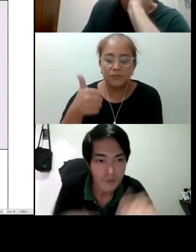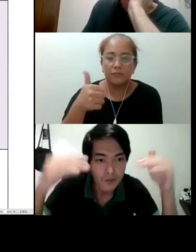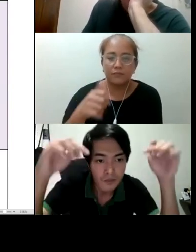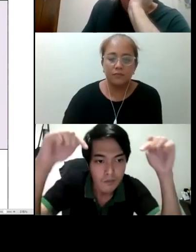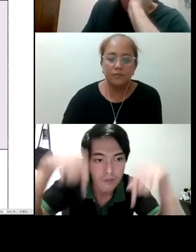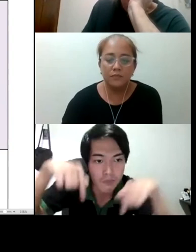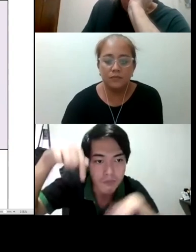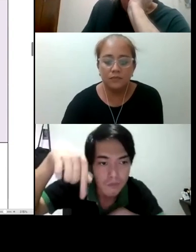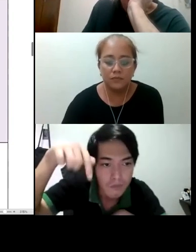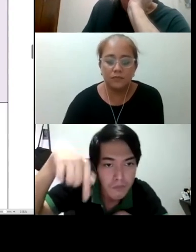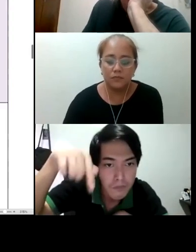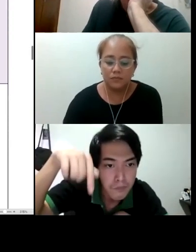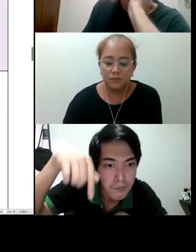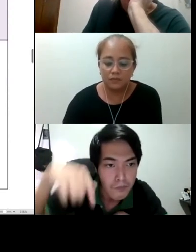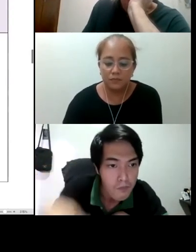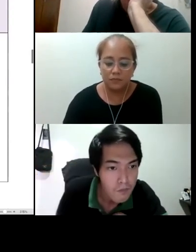for Tuesday.